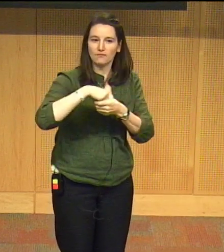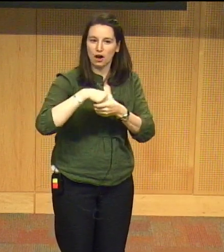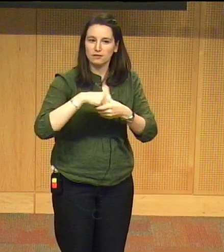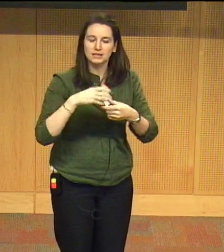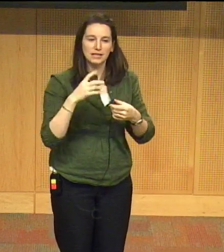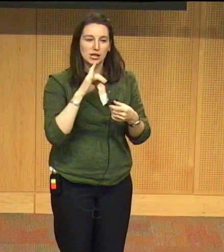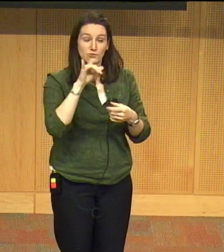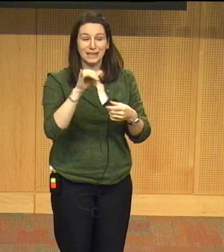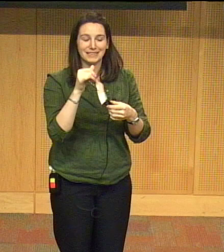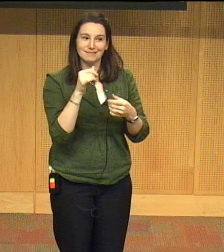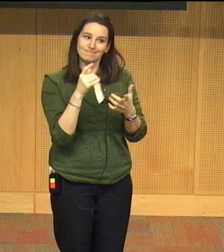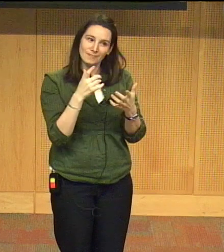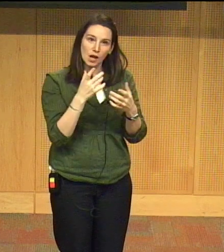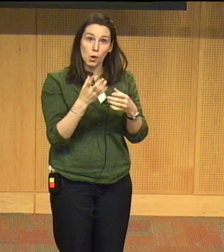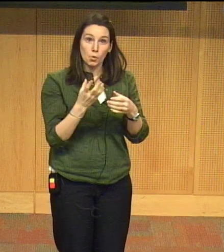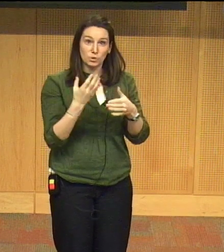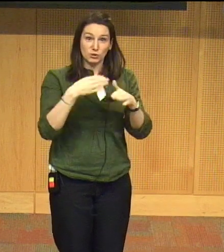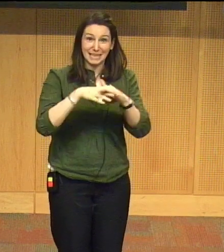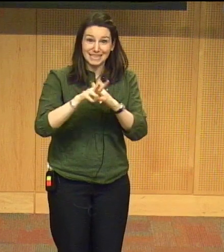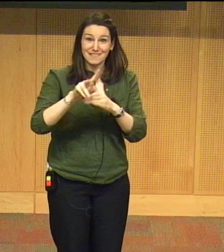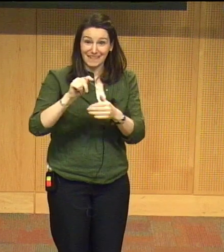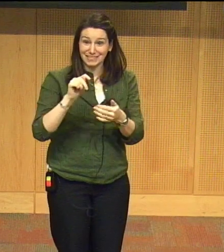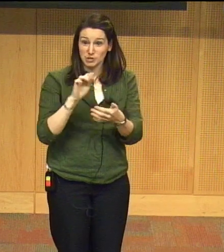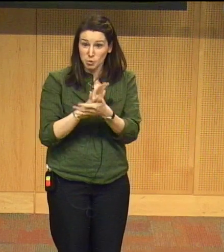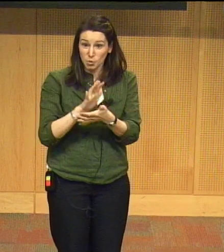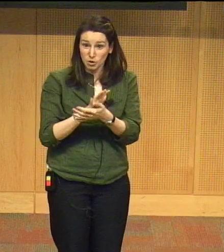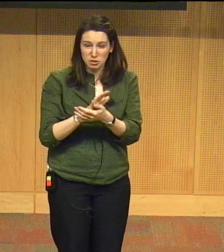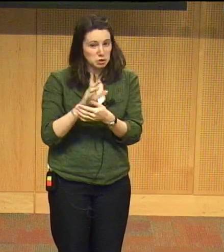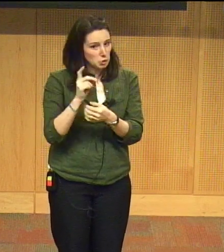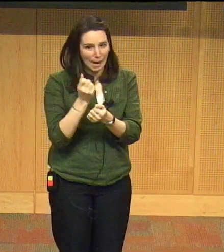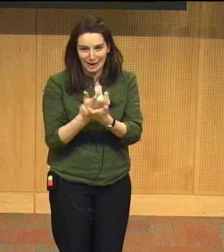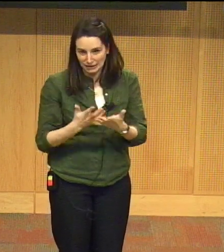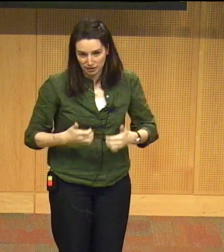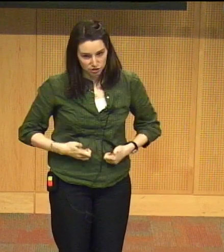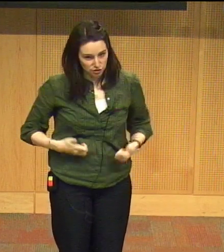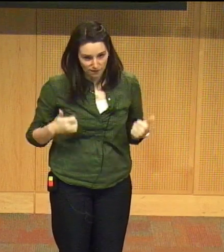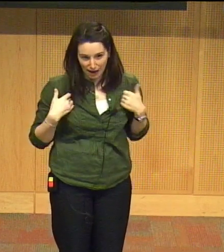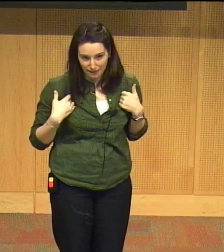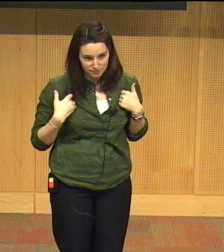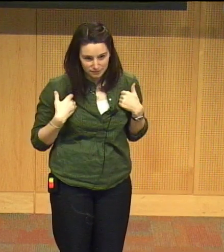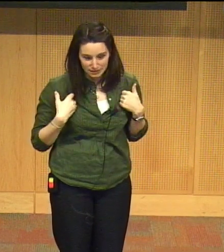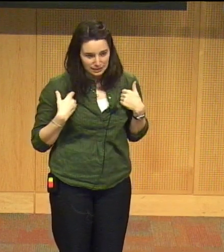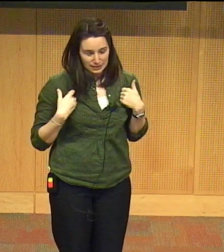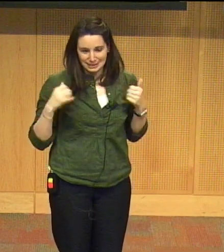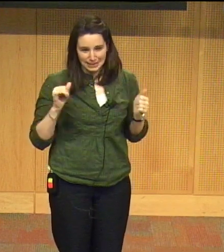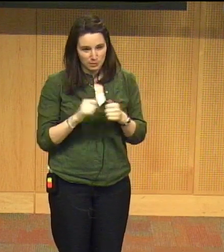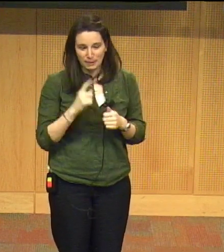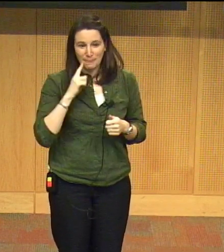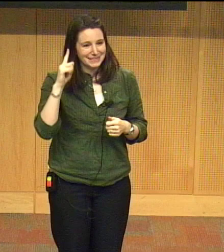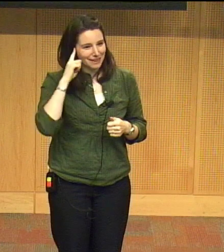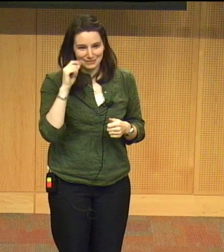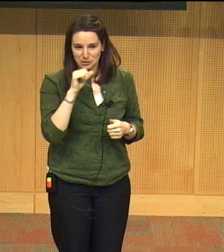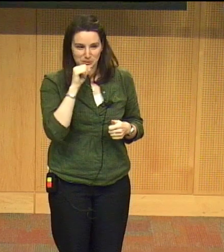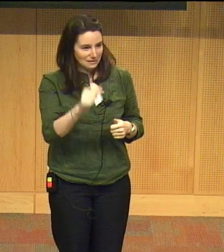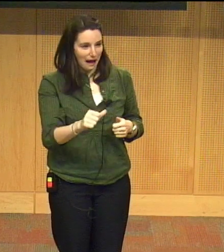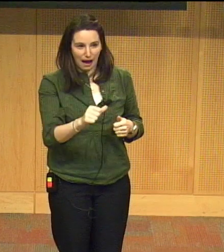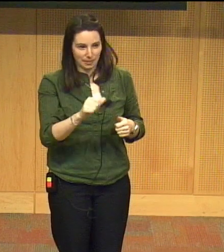involved. Really, when you get into vet school, you do anything to survive. Same with me. My deafness was not the